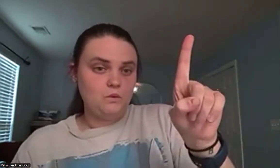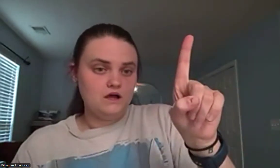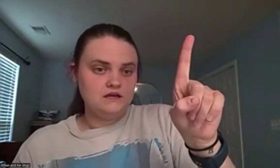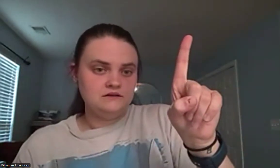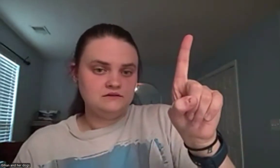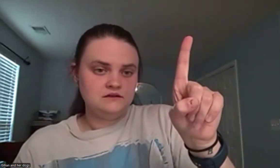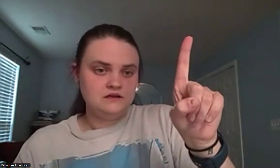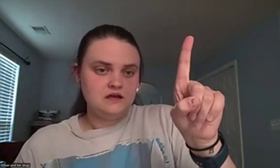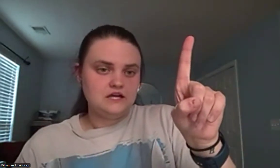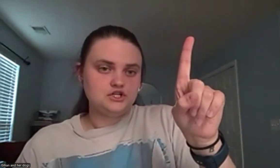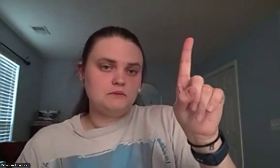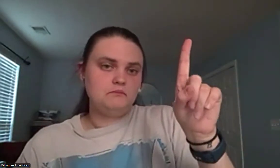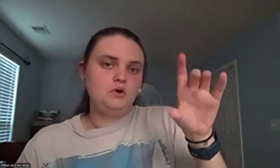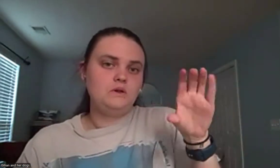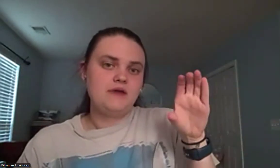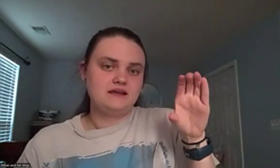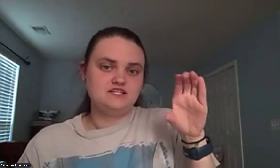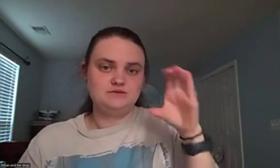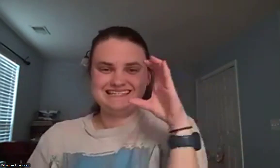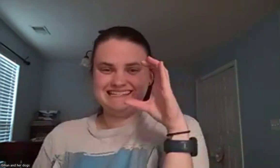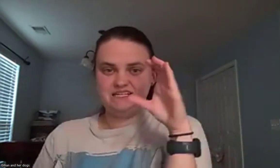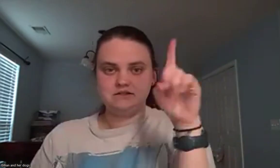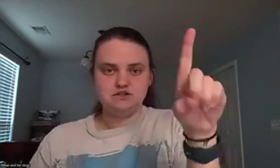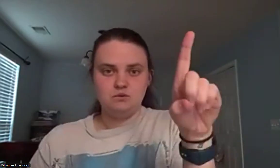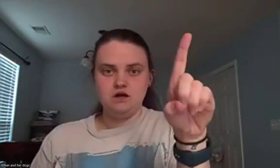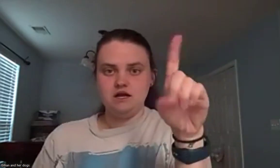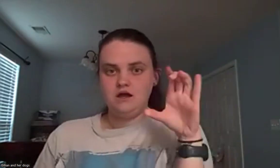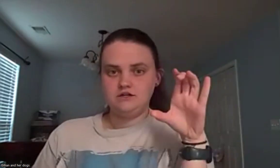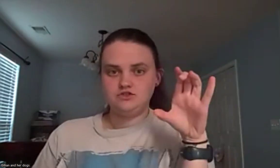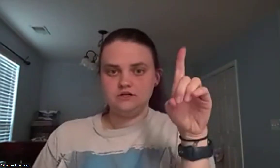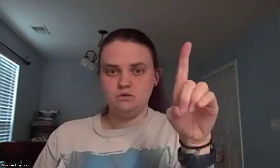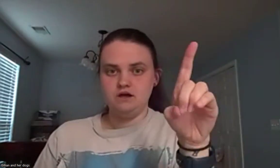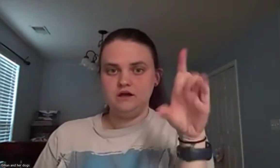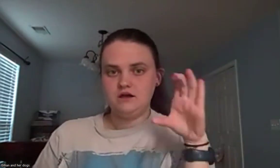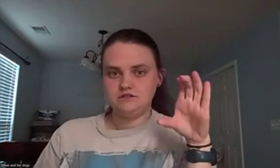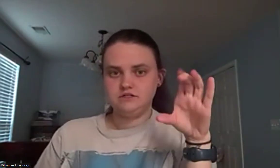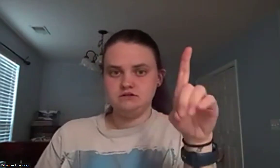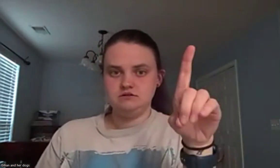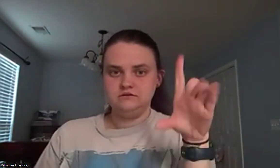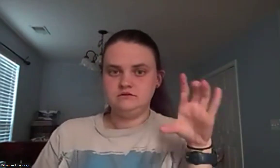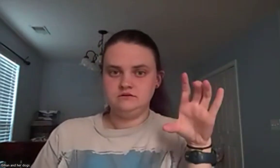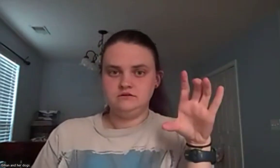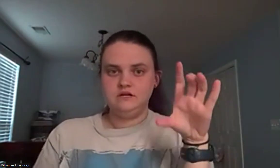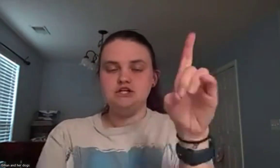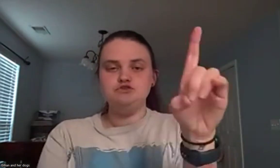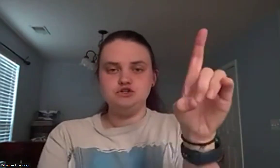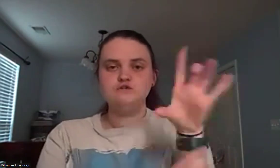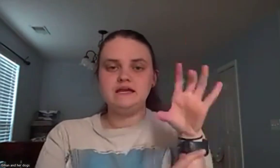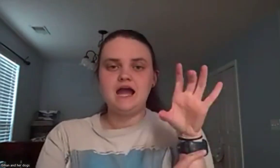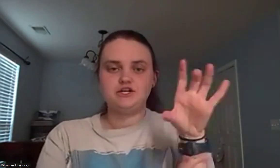1 and you're going to pull it back into a C. So 100, 100. And you do like actually